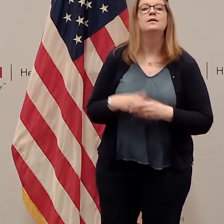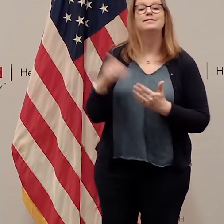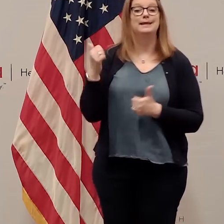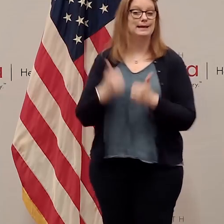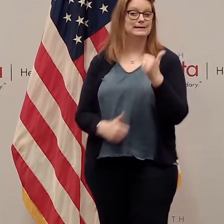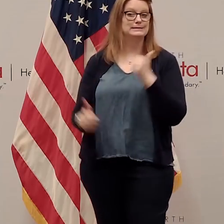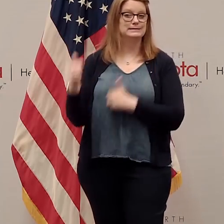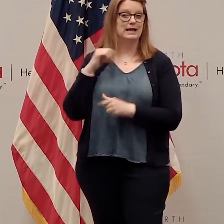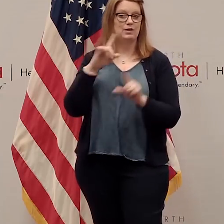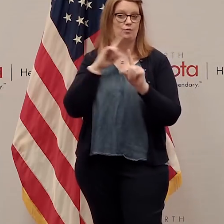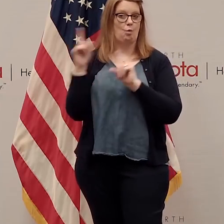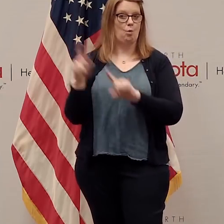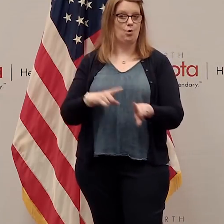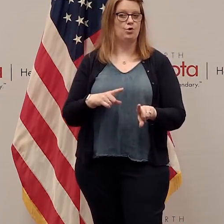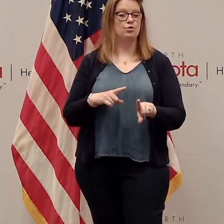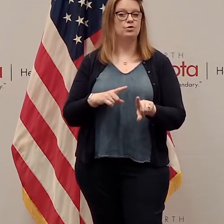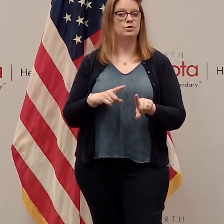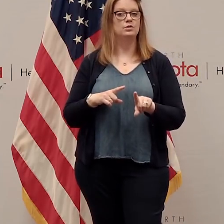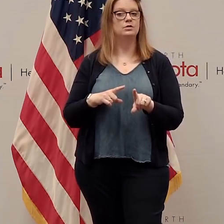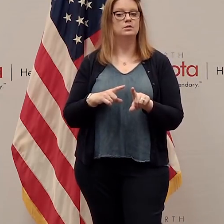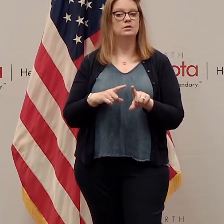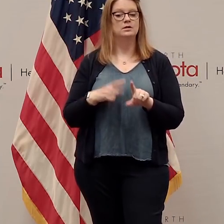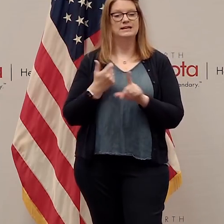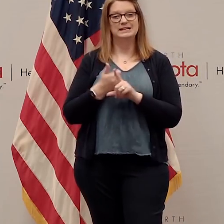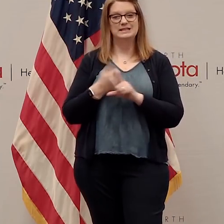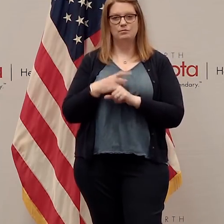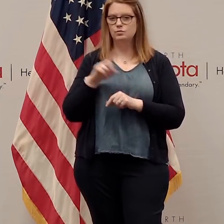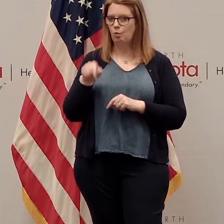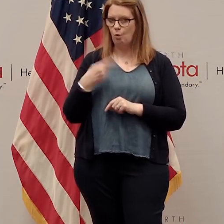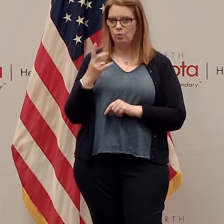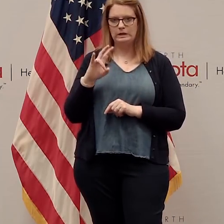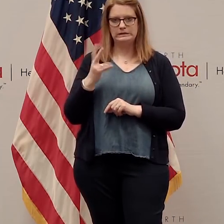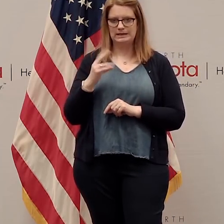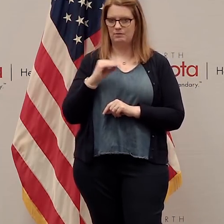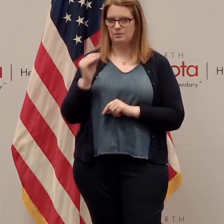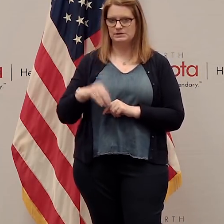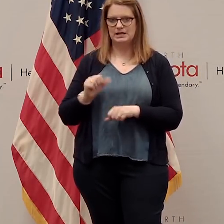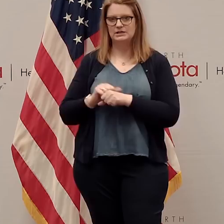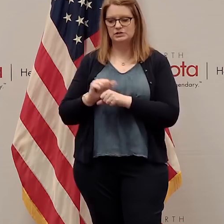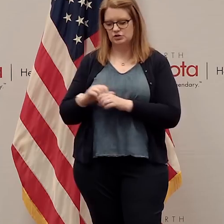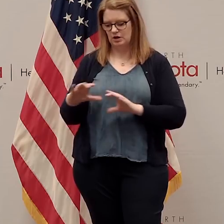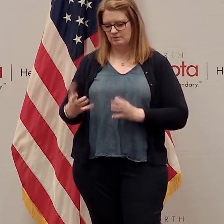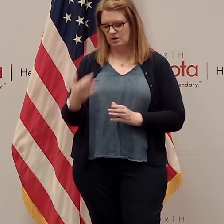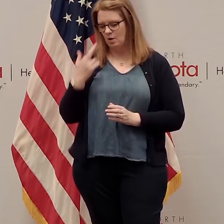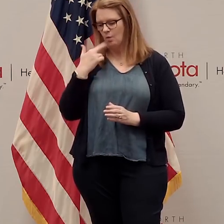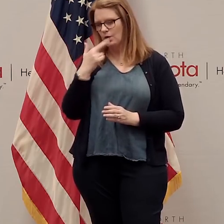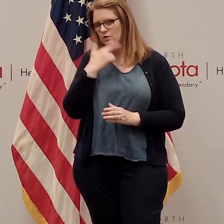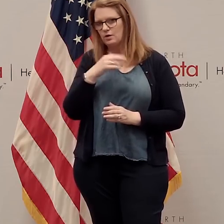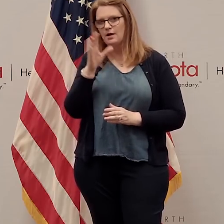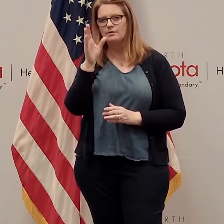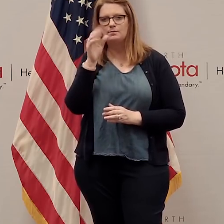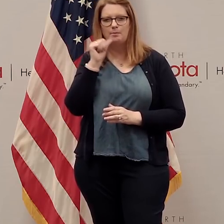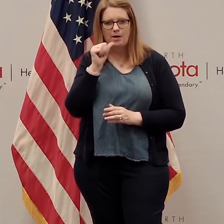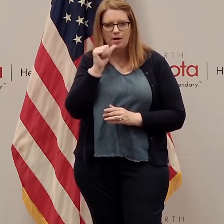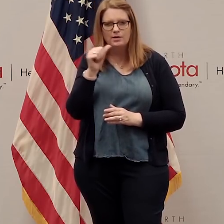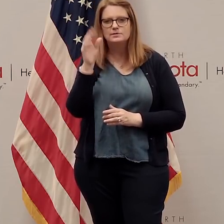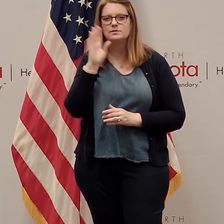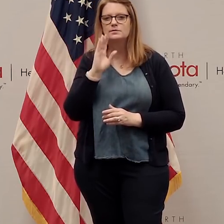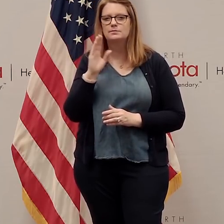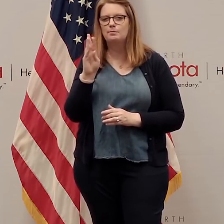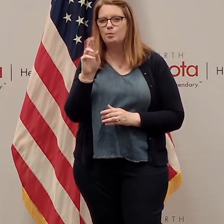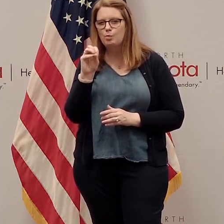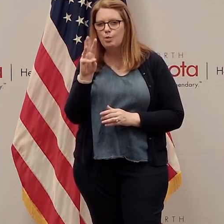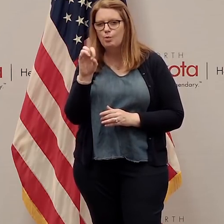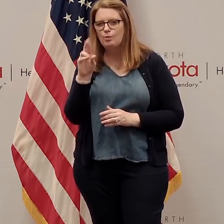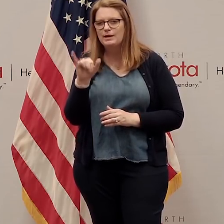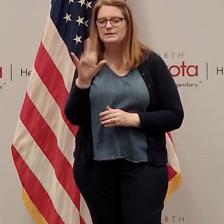again, as a reminder, which touched 7% of the jobs in North Dakota, was restaurants, bars, breweries, and cafes. A number of them